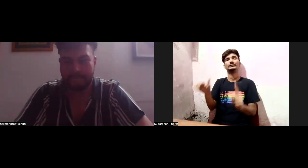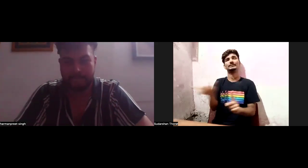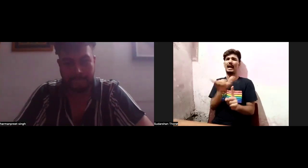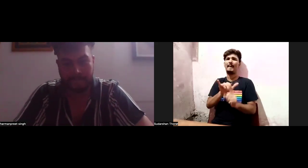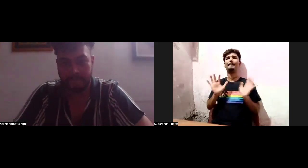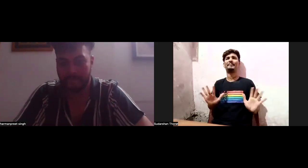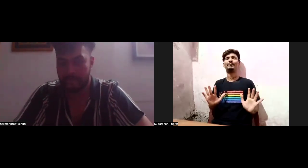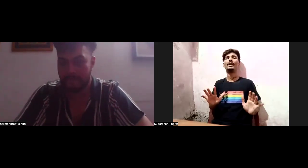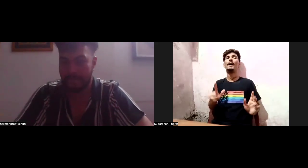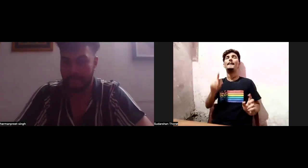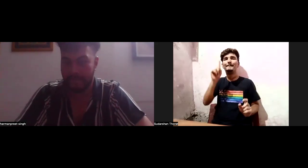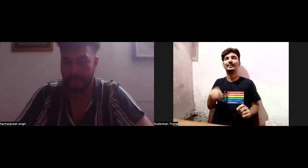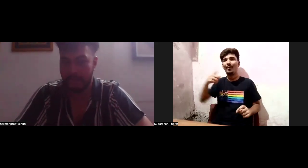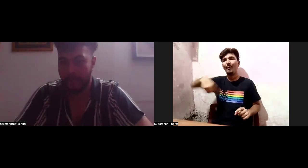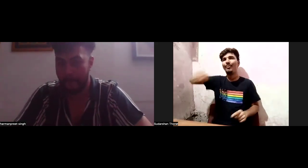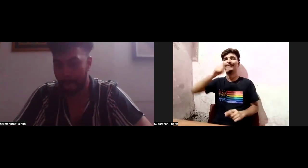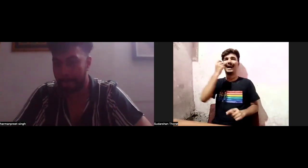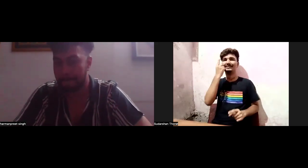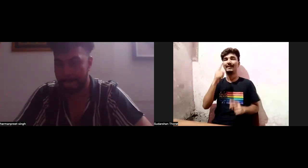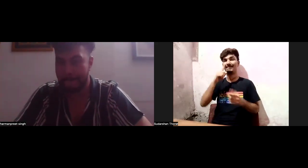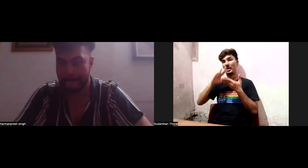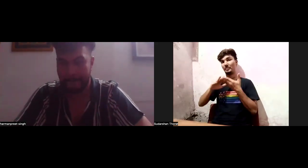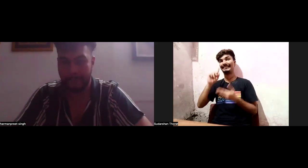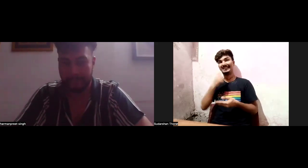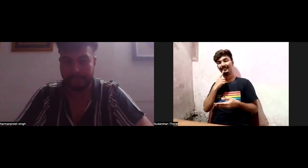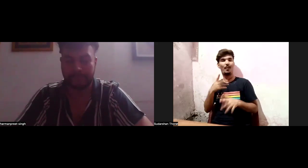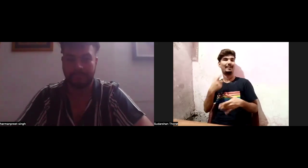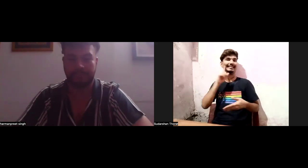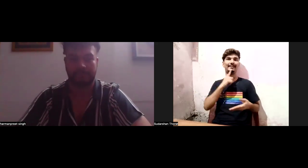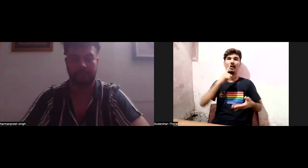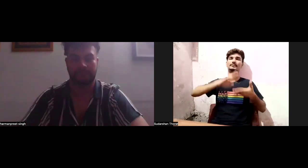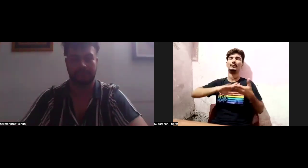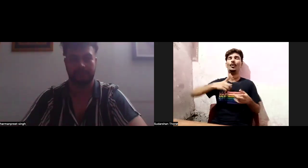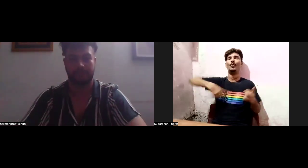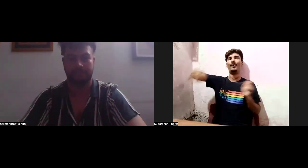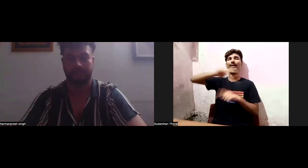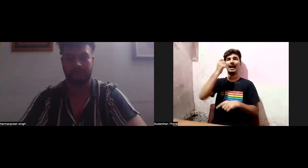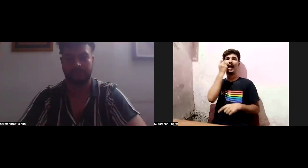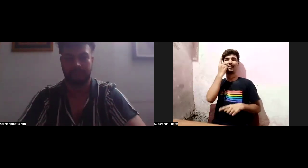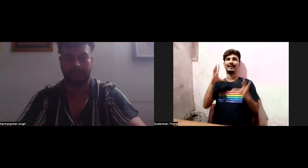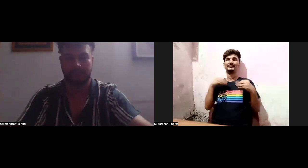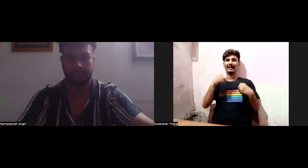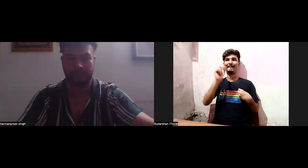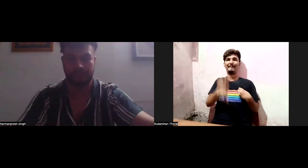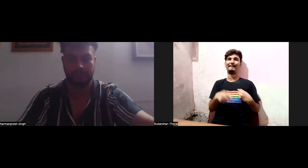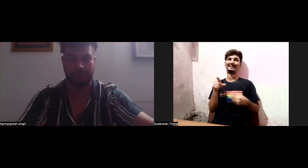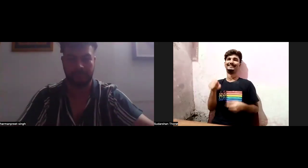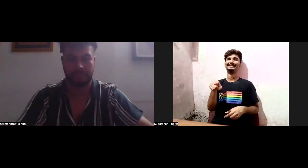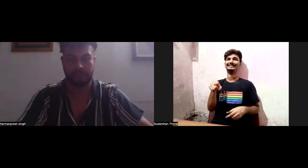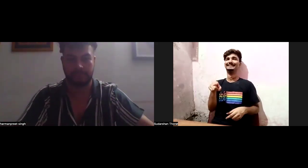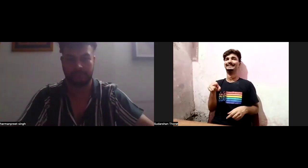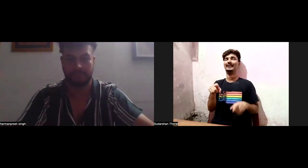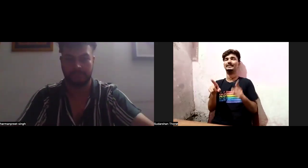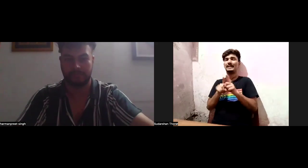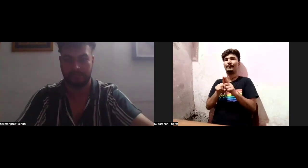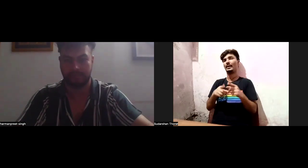could be some situation where a female and male both have the different experiences. So for